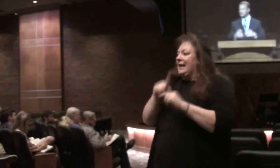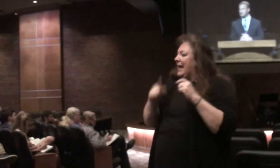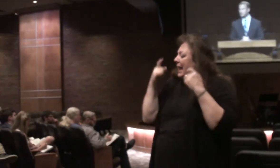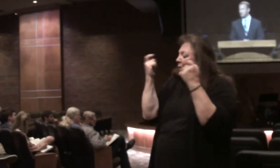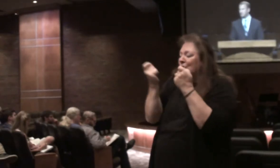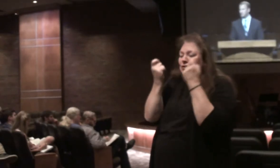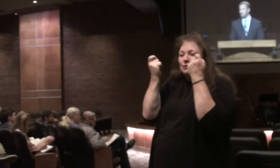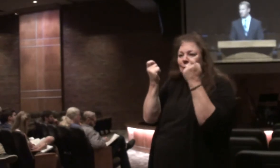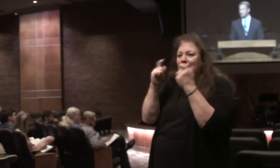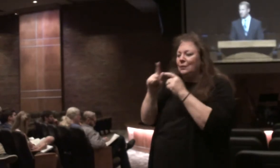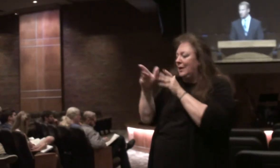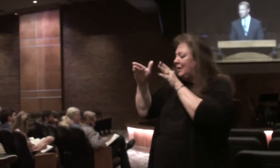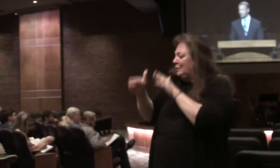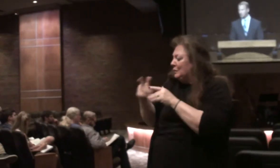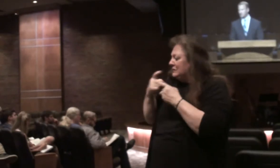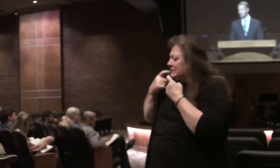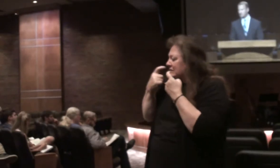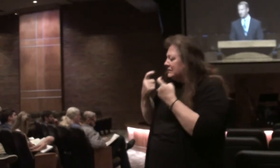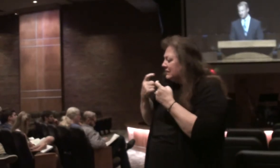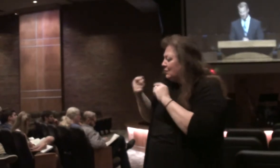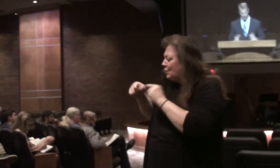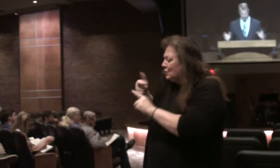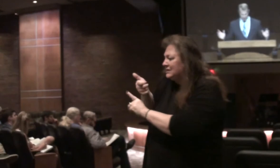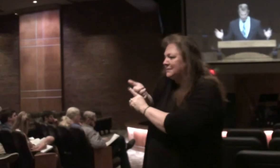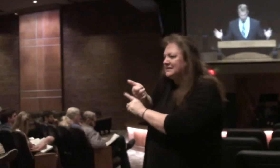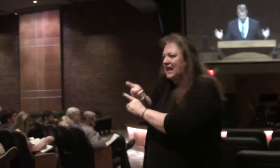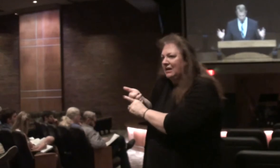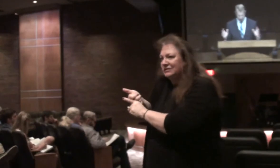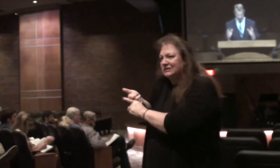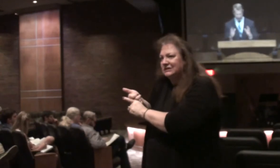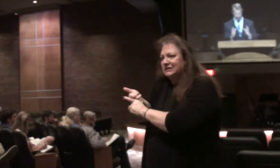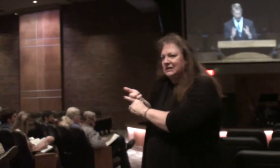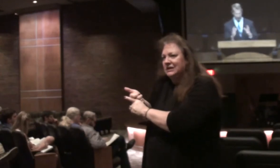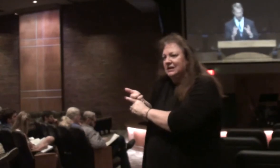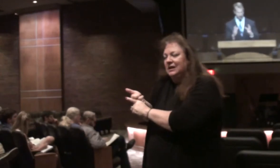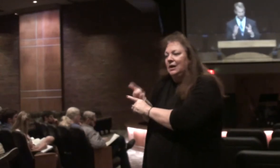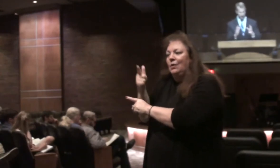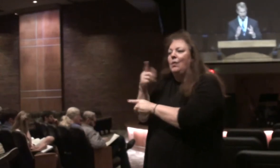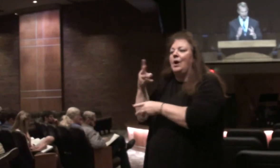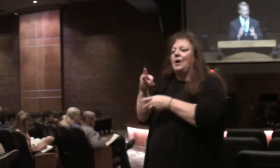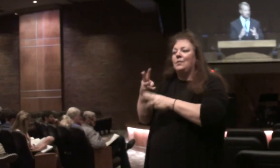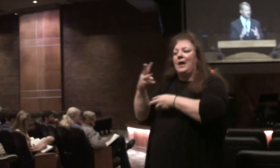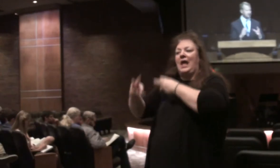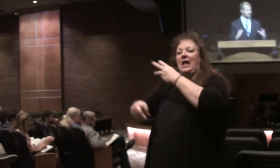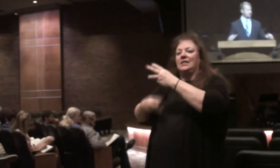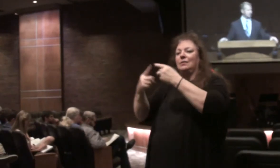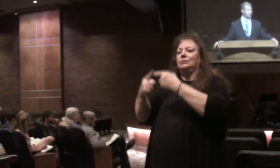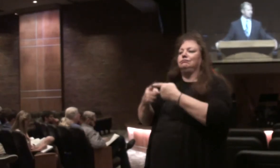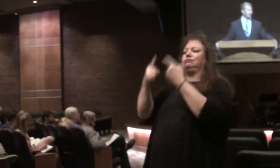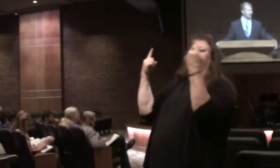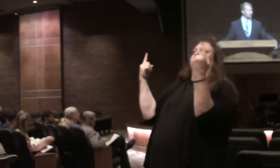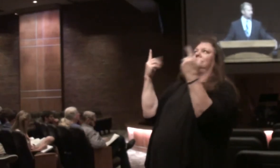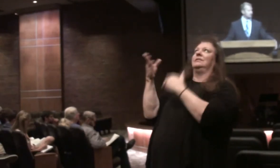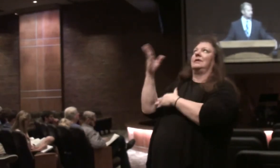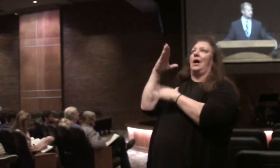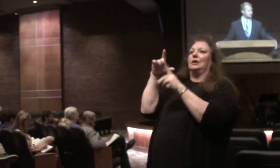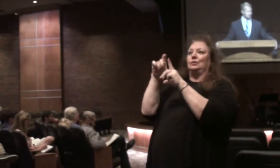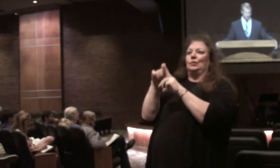rejoice for someone who's harming themselves. This is one of the ways the world completely contradicts the Word of